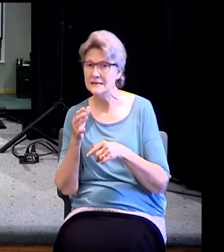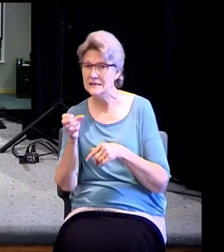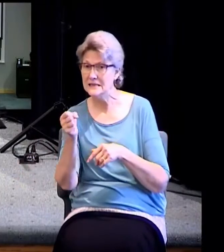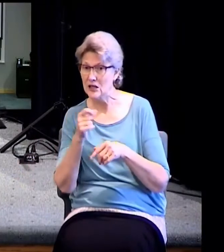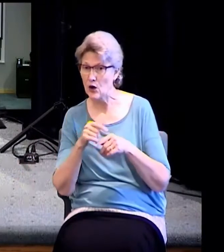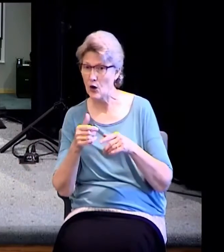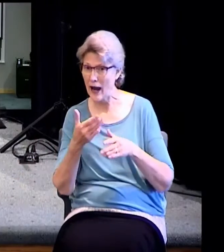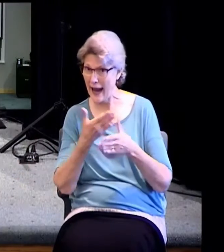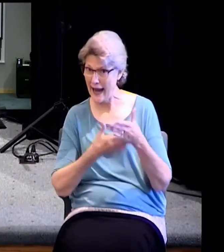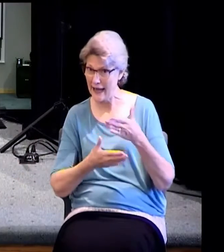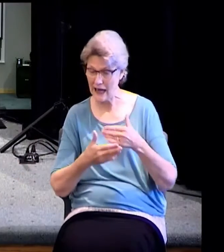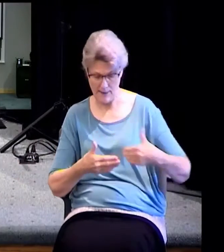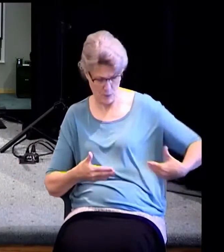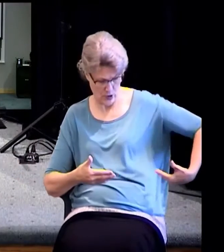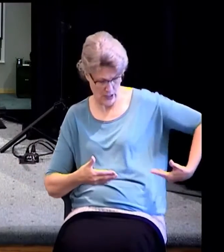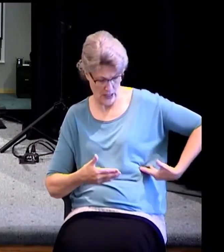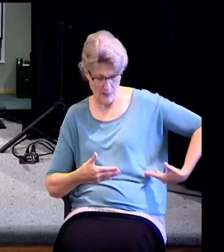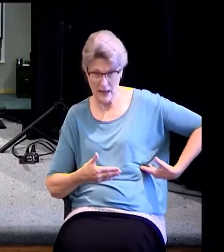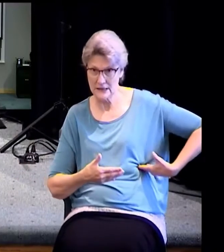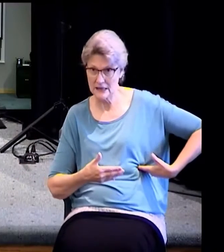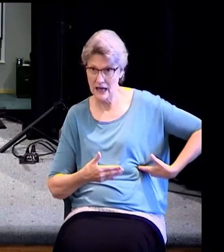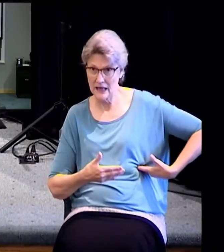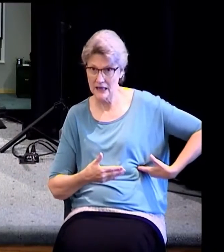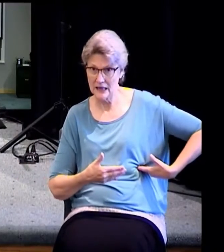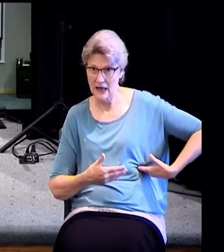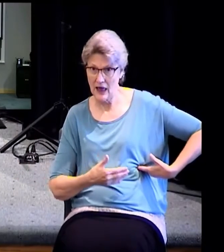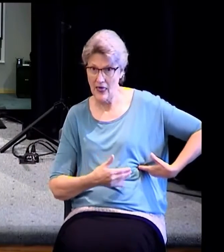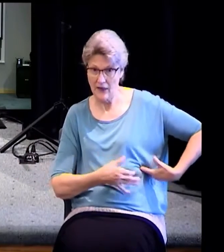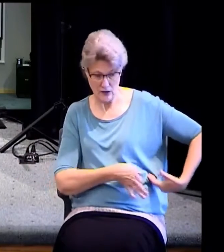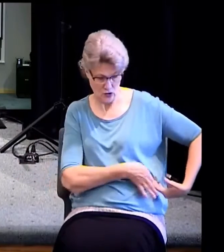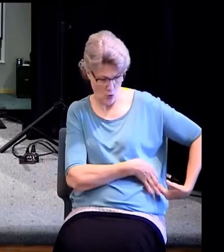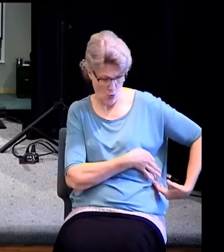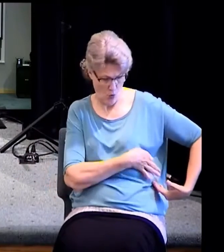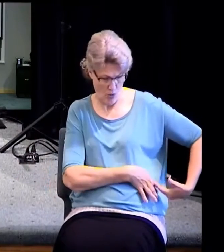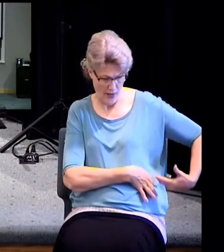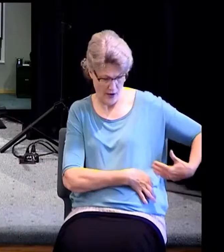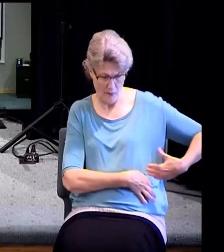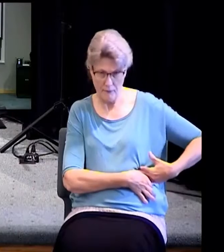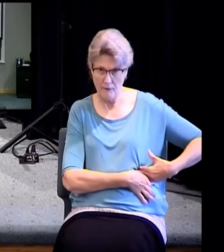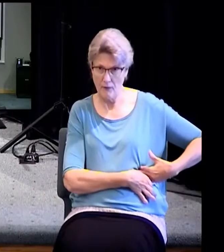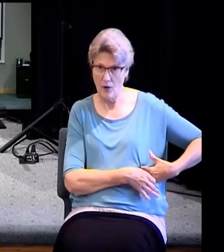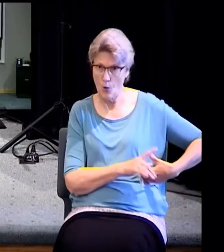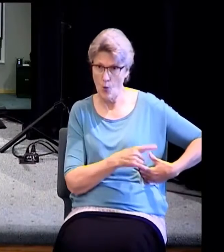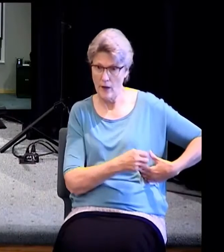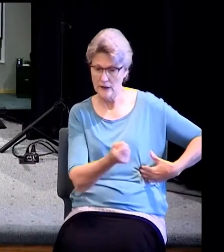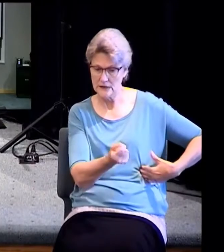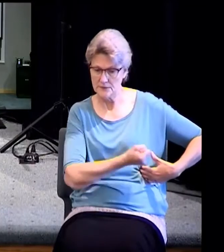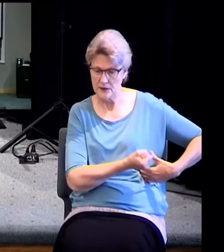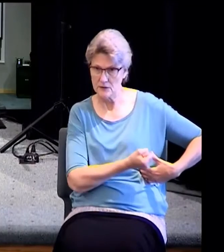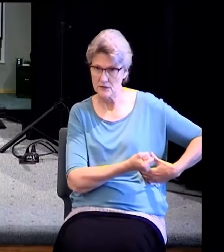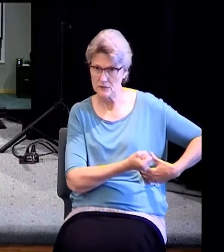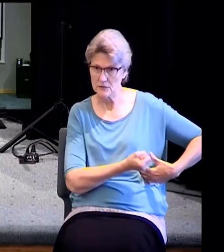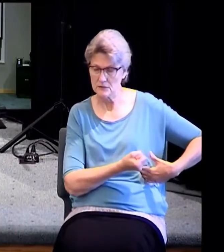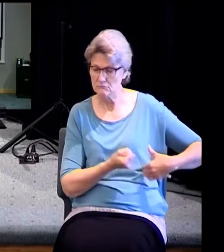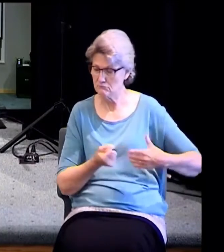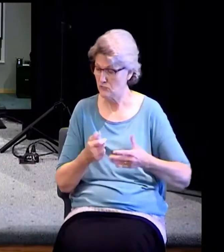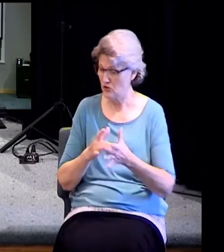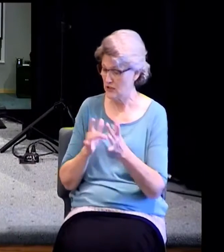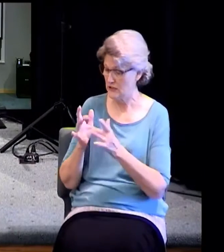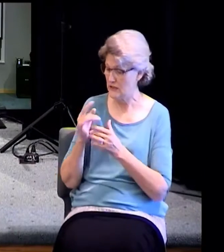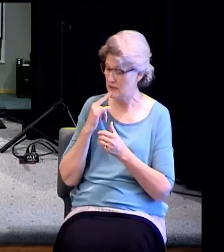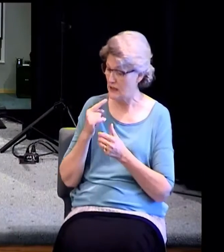not faithless but believing," what was Thomas's response? When Jesus said,